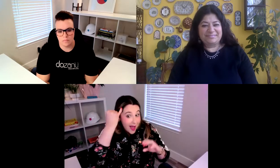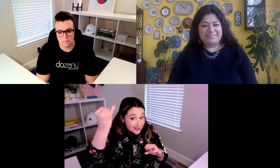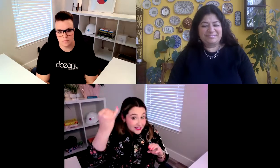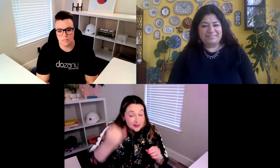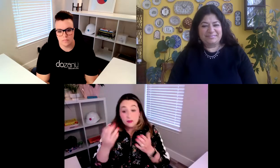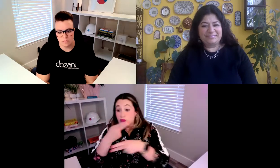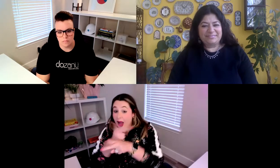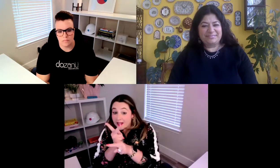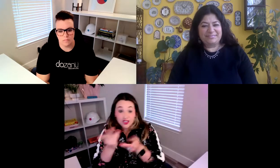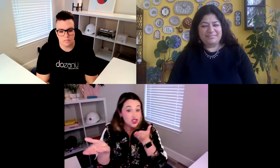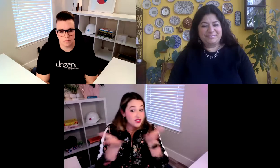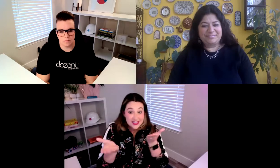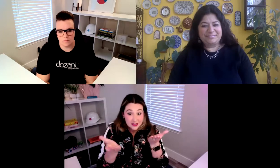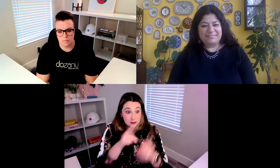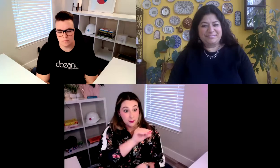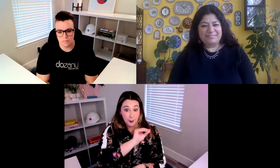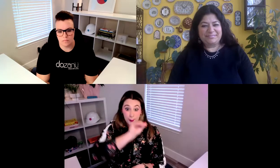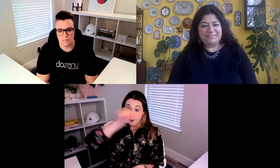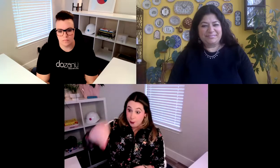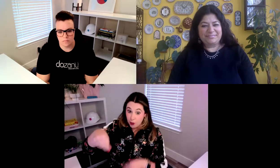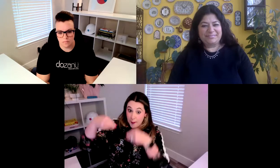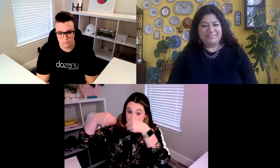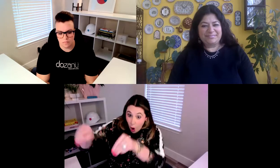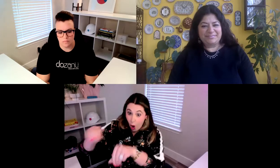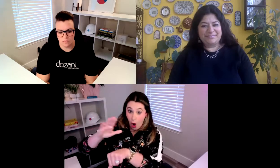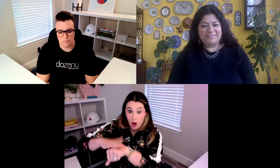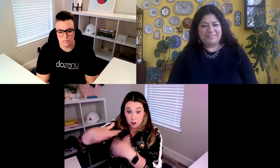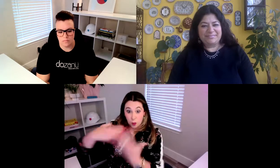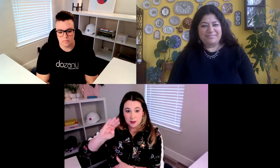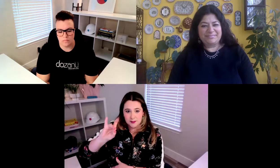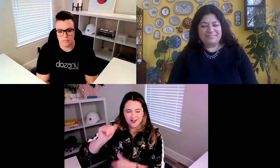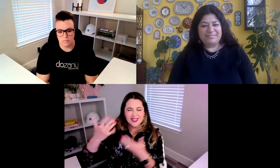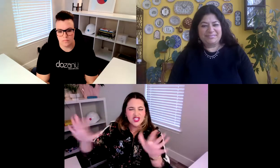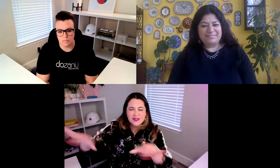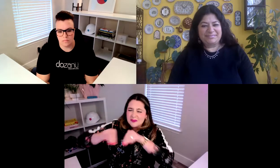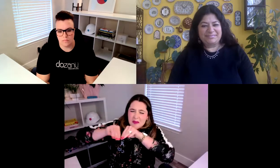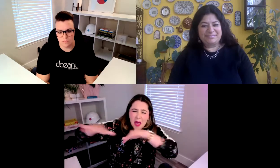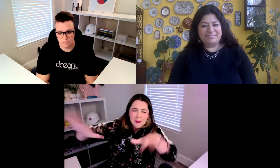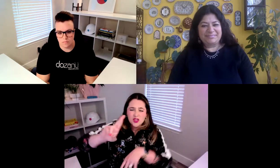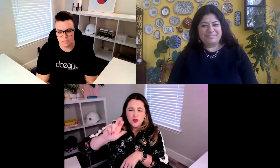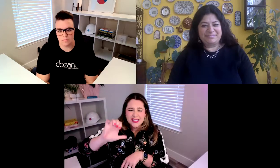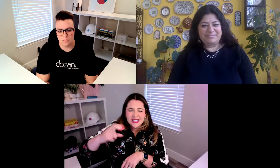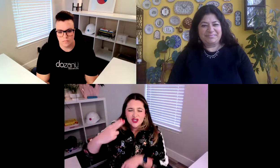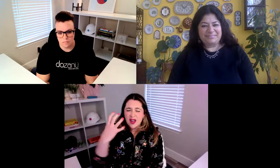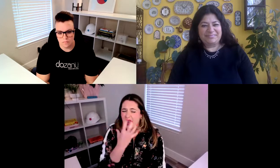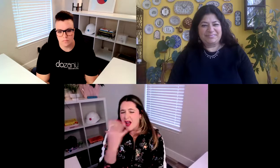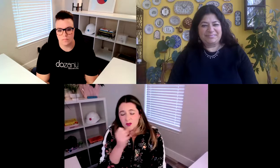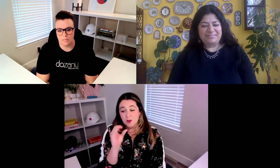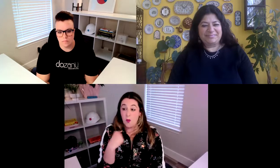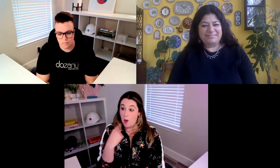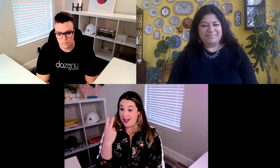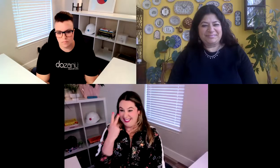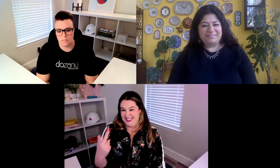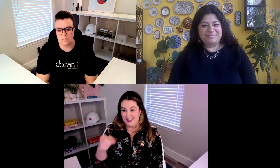as well. So once you have a vision or an idea, a product or a service, if you put marketing out there on social media in any